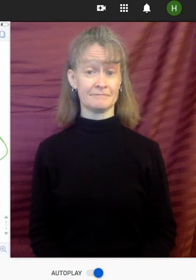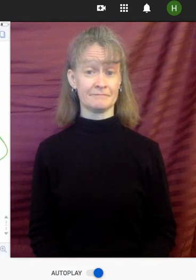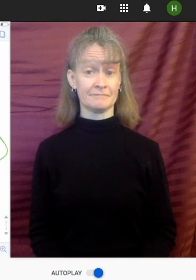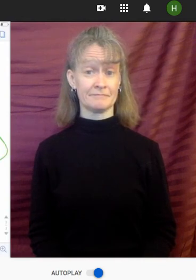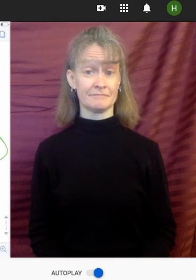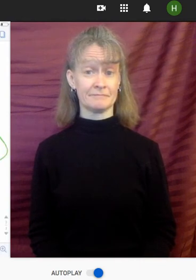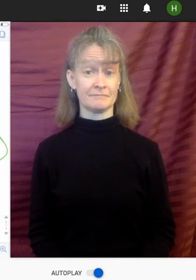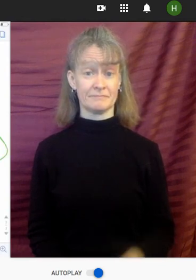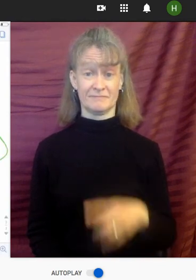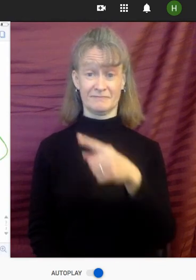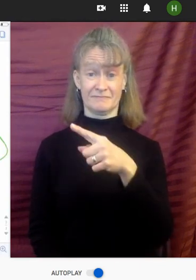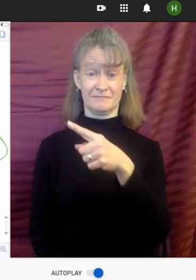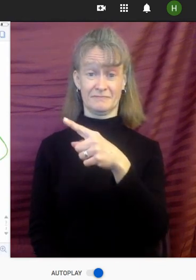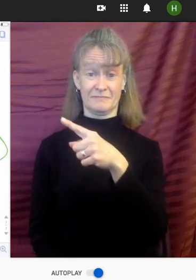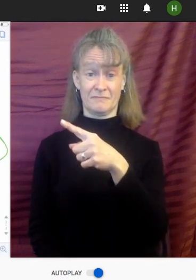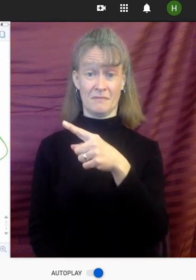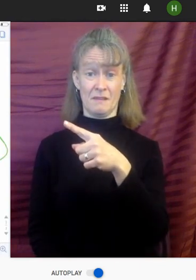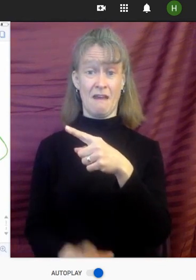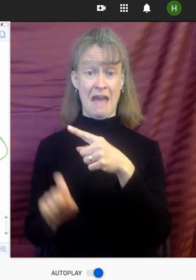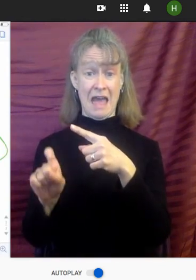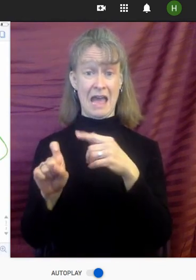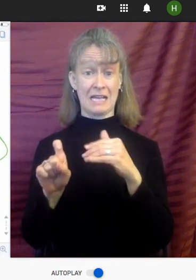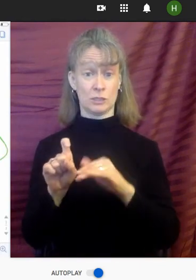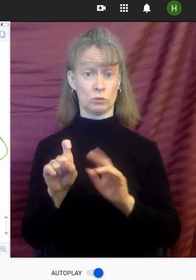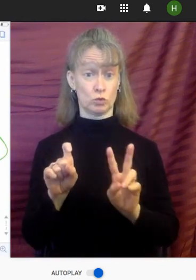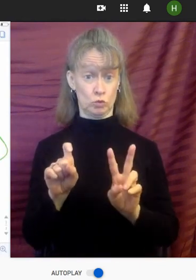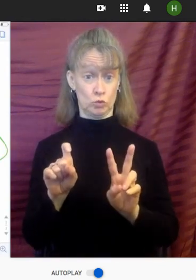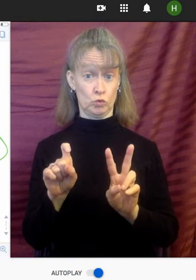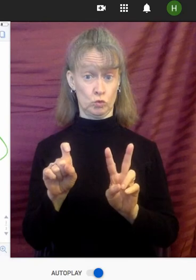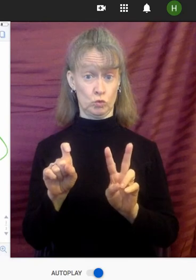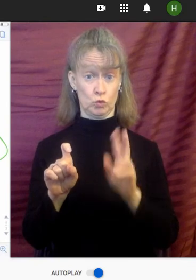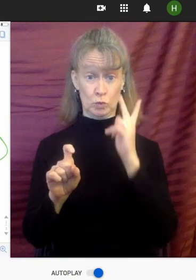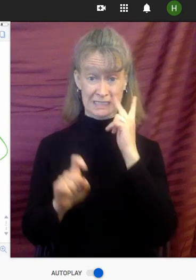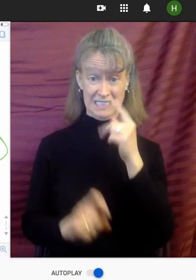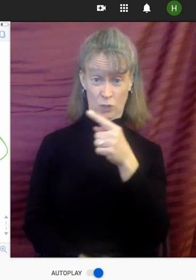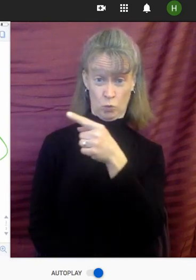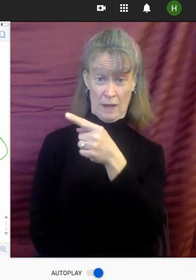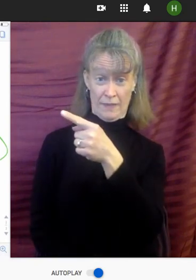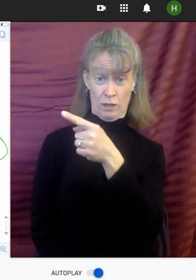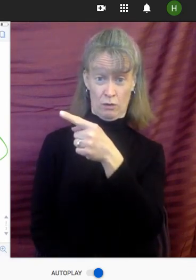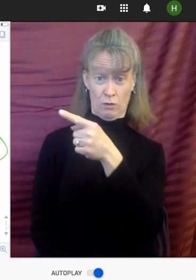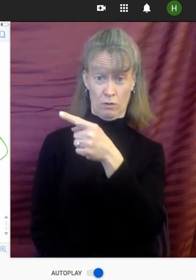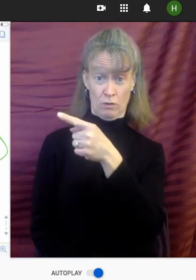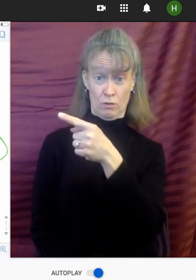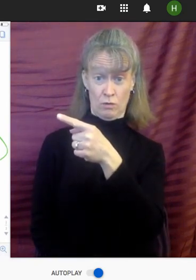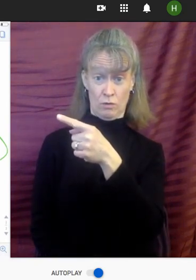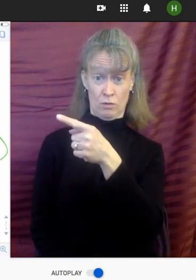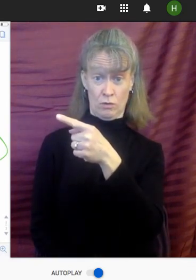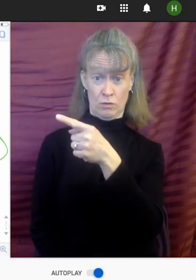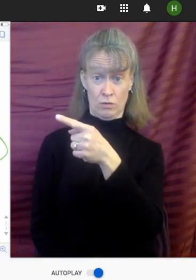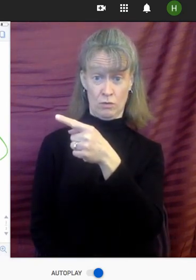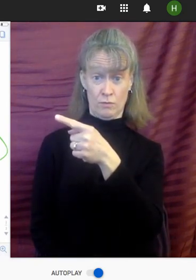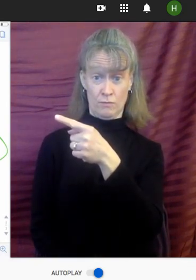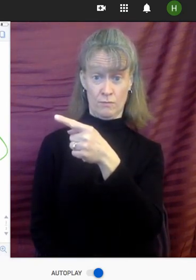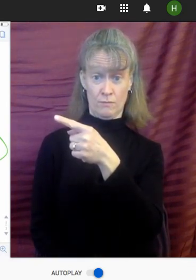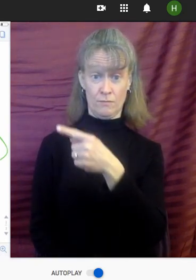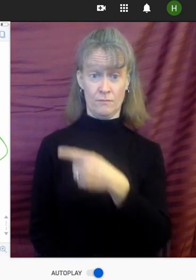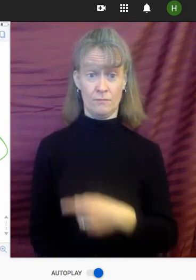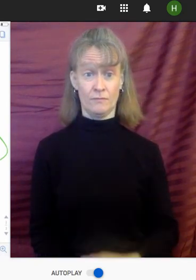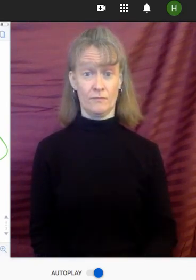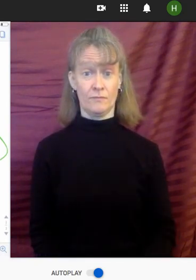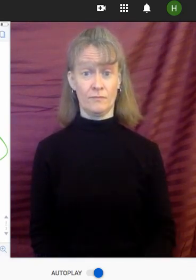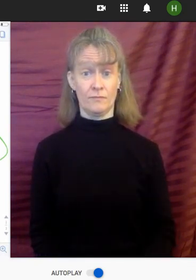is x equals 2, which you can see pointing to right now.